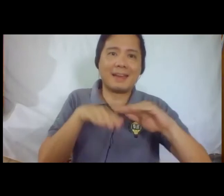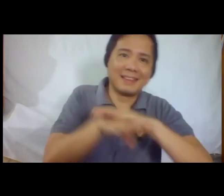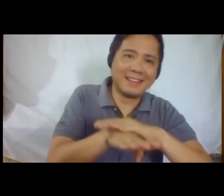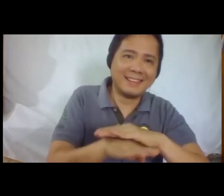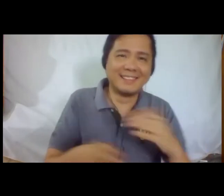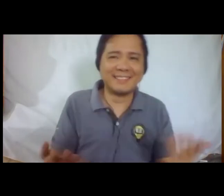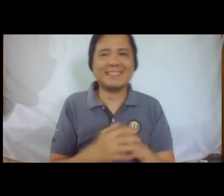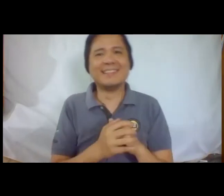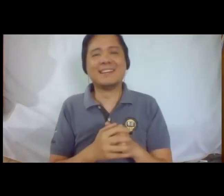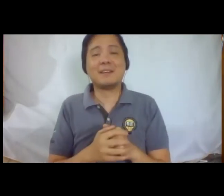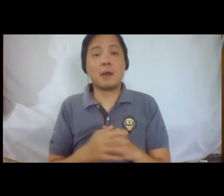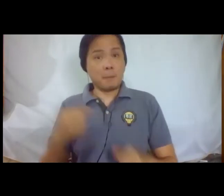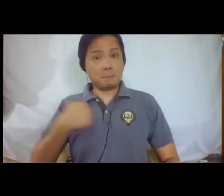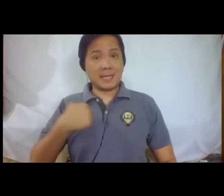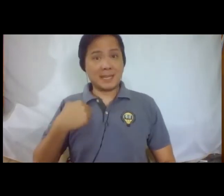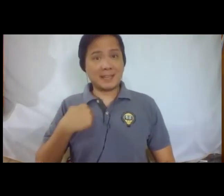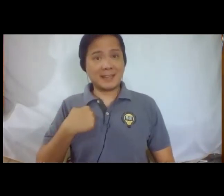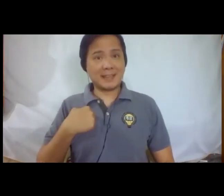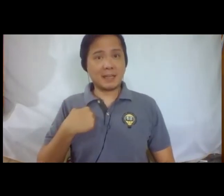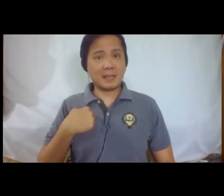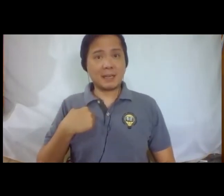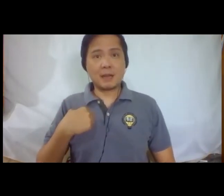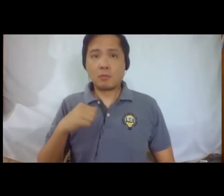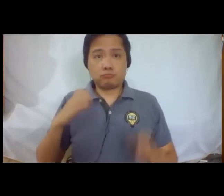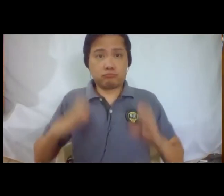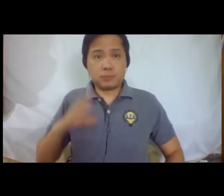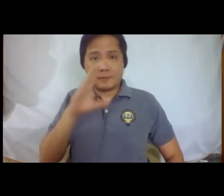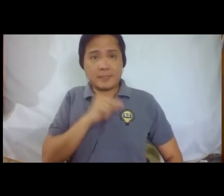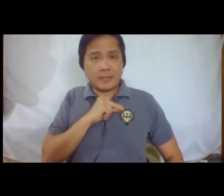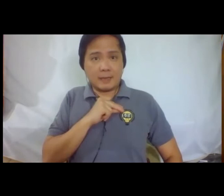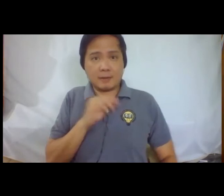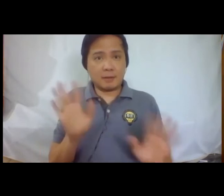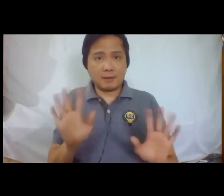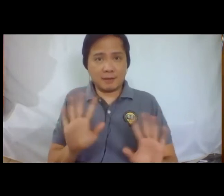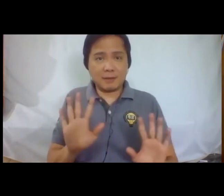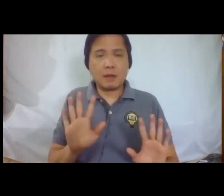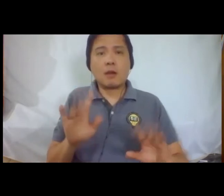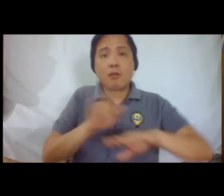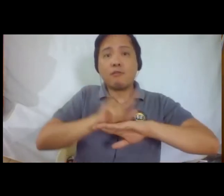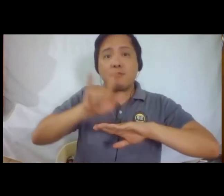But if I fly out, I'm not a Vietnamese citizen. I can't come back in.